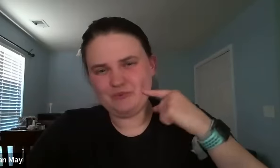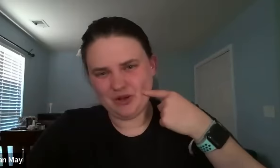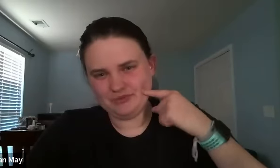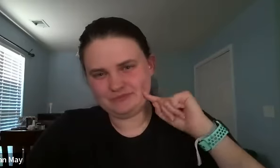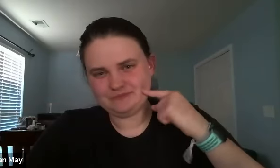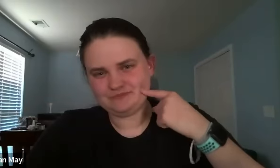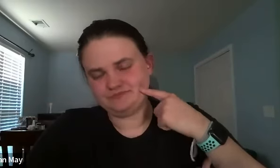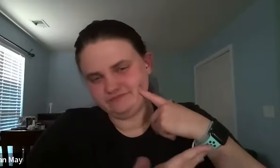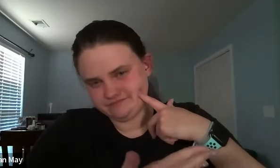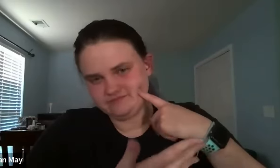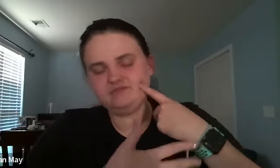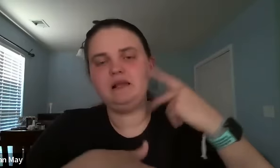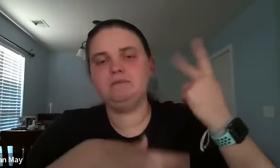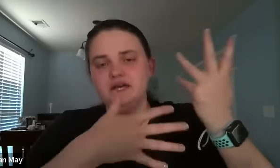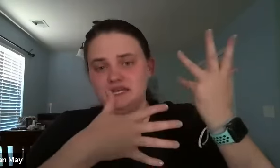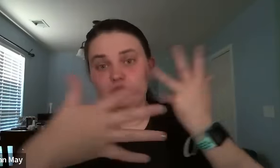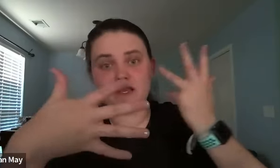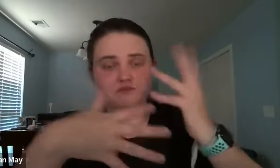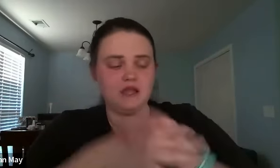pickle. But either way is right.